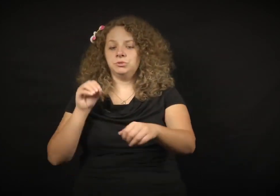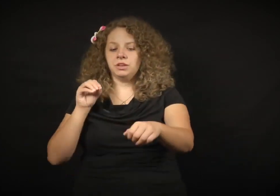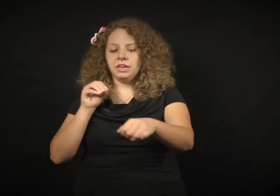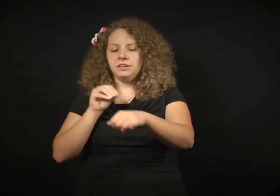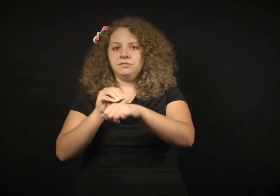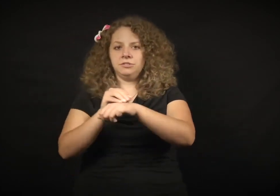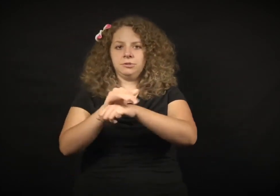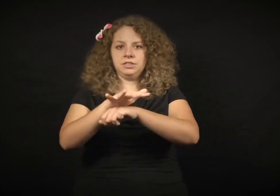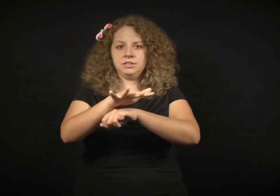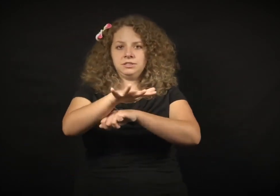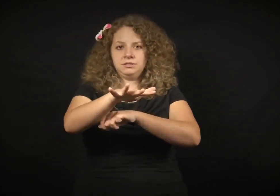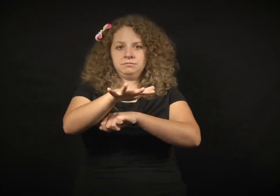to influence,